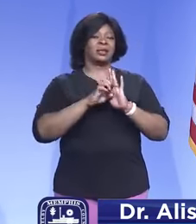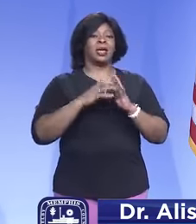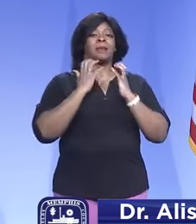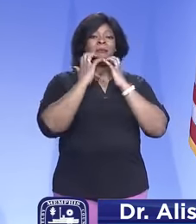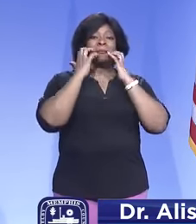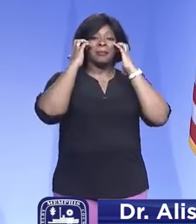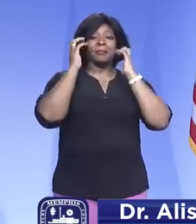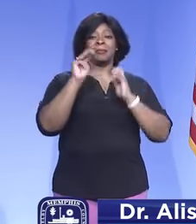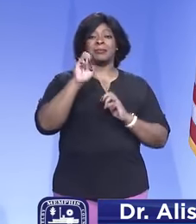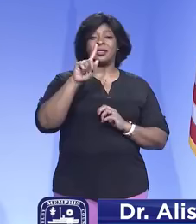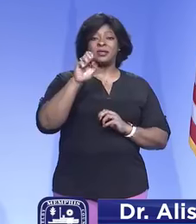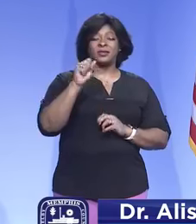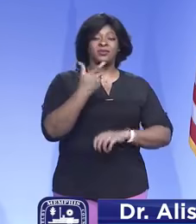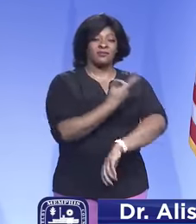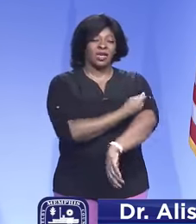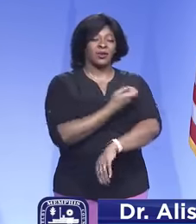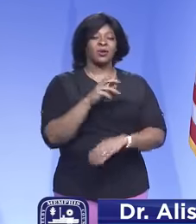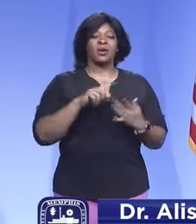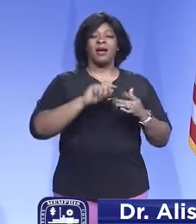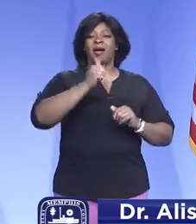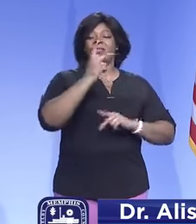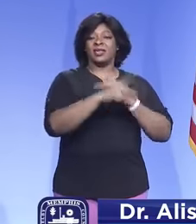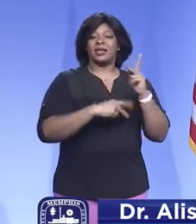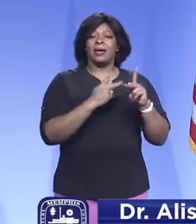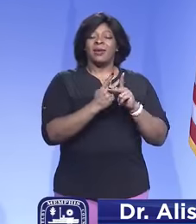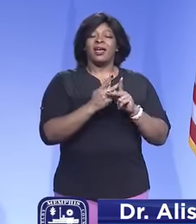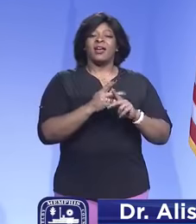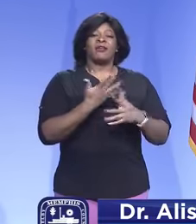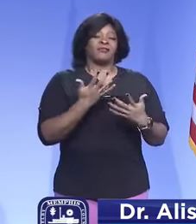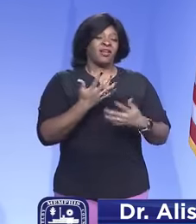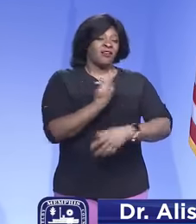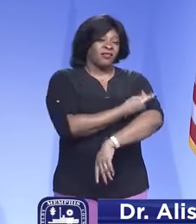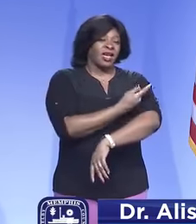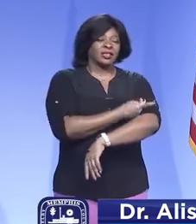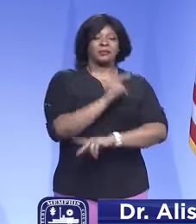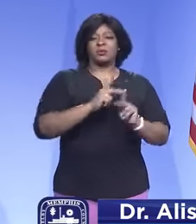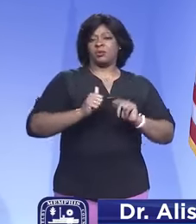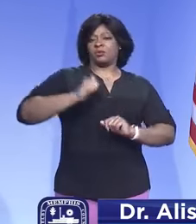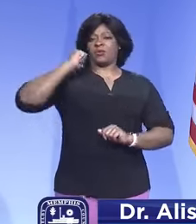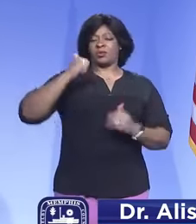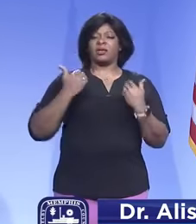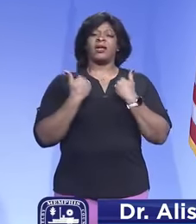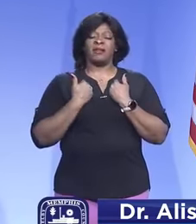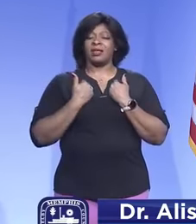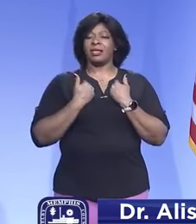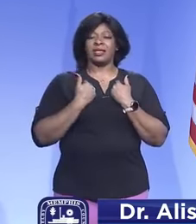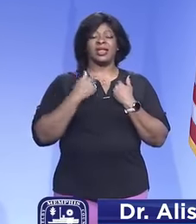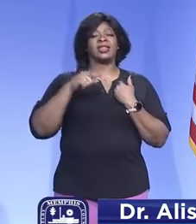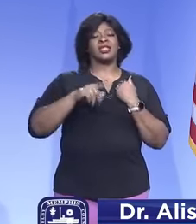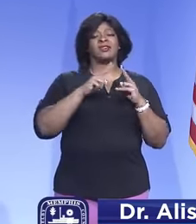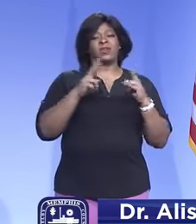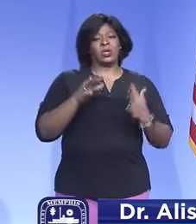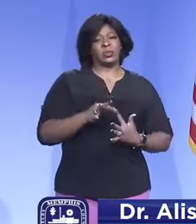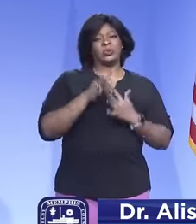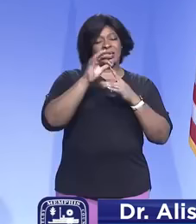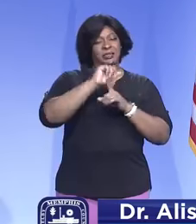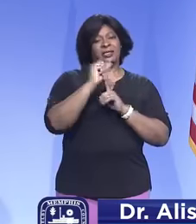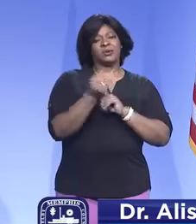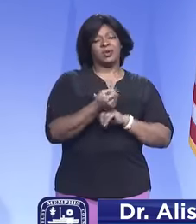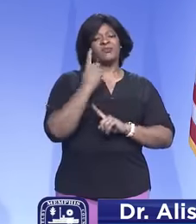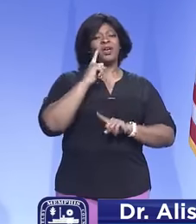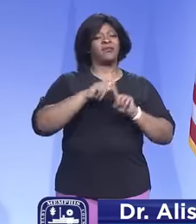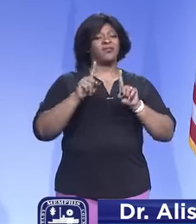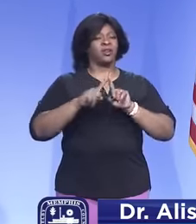measles vaccine or other vaccines that people may choose not to have. But this is a very unique situation for